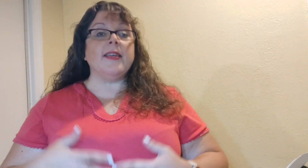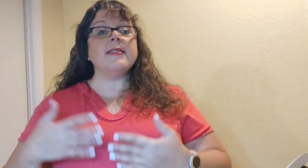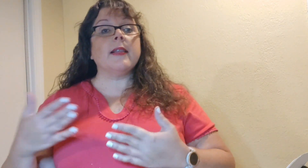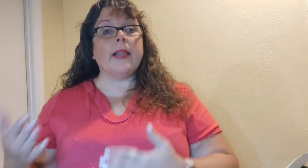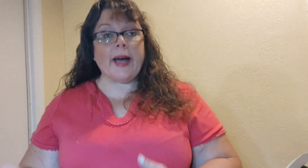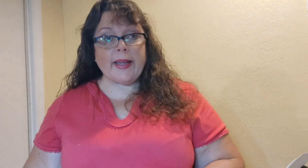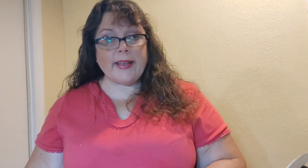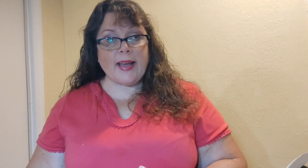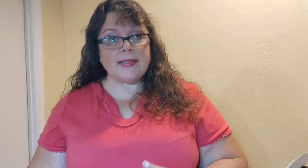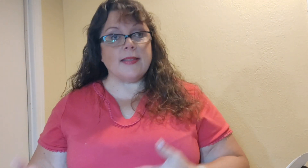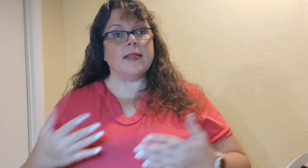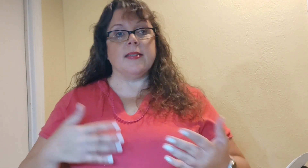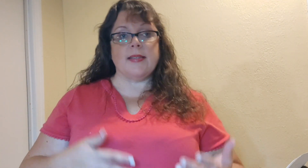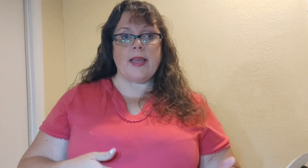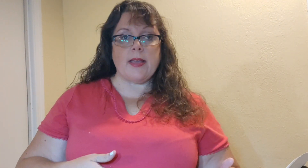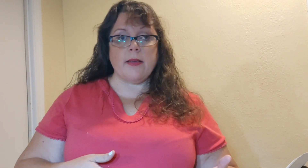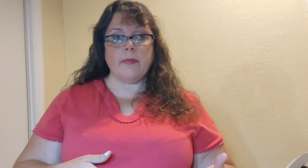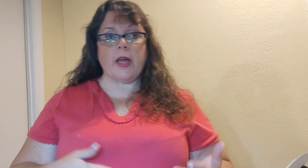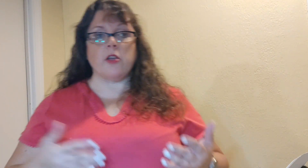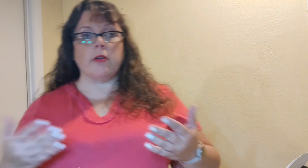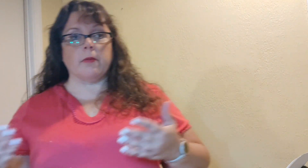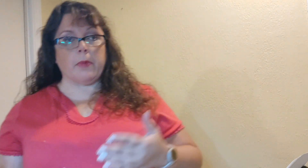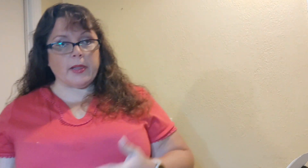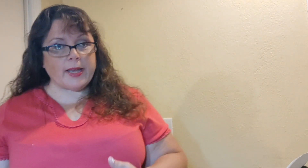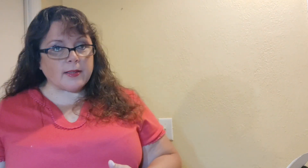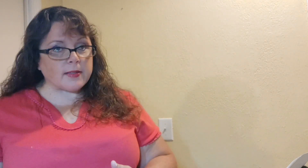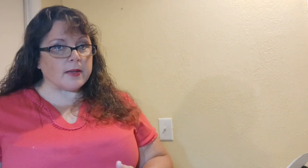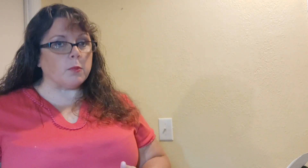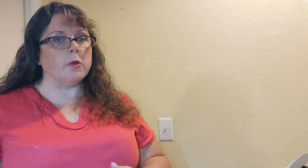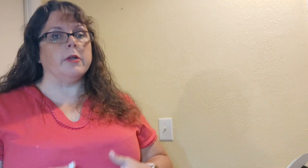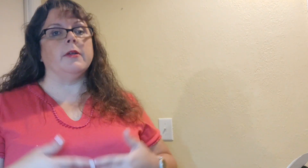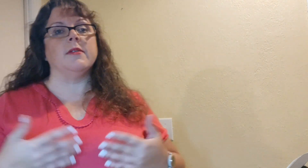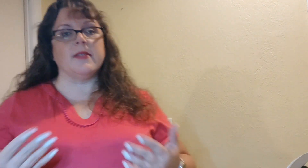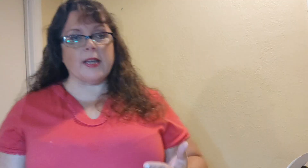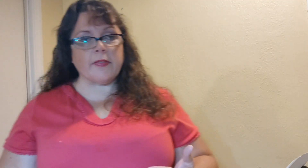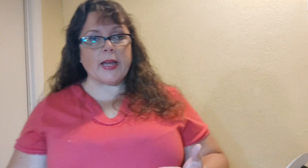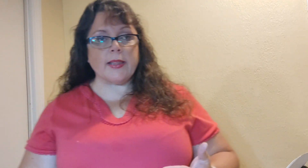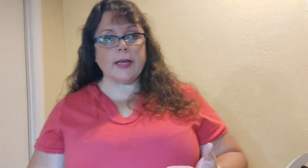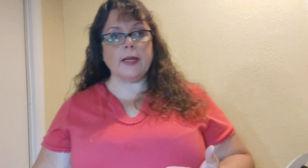this like, as in the same, like you can relate to someone, stuff like that.